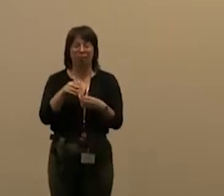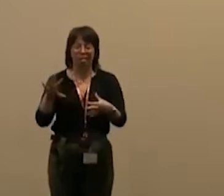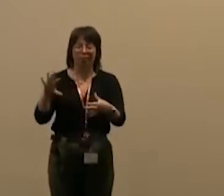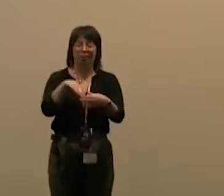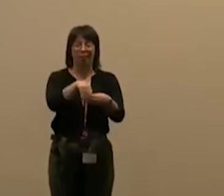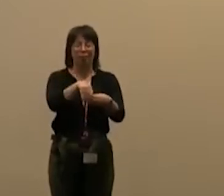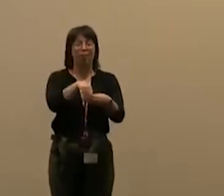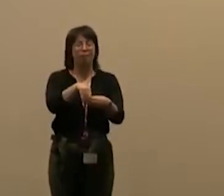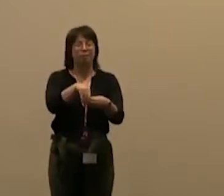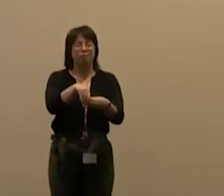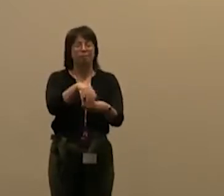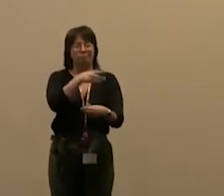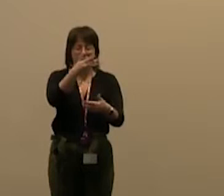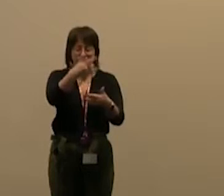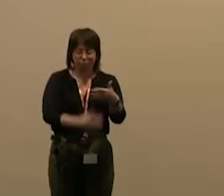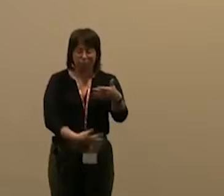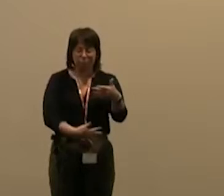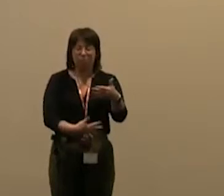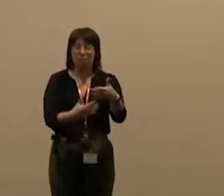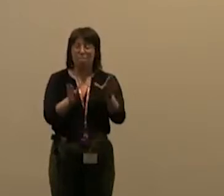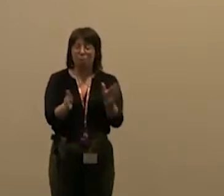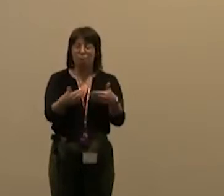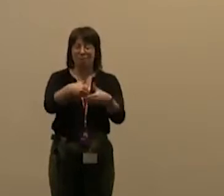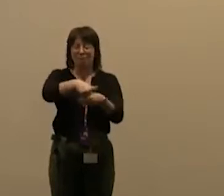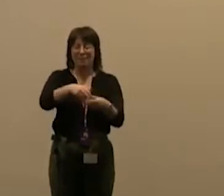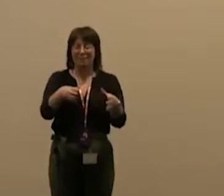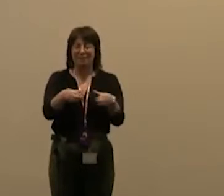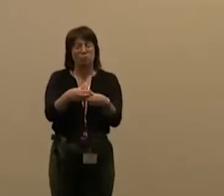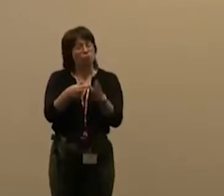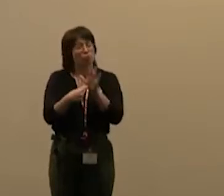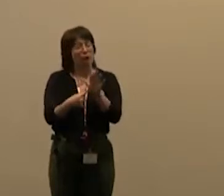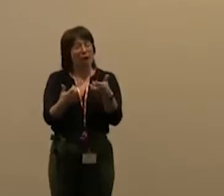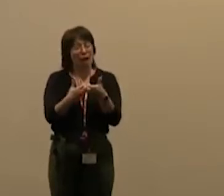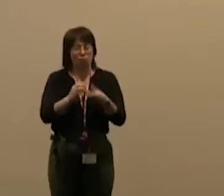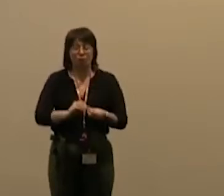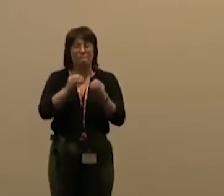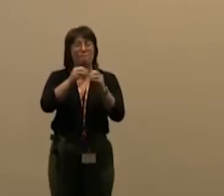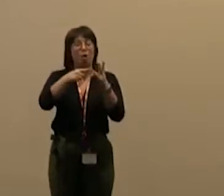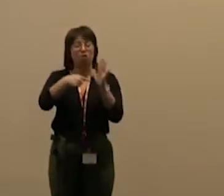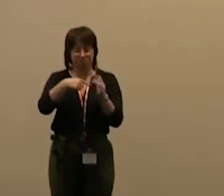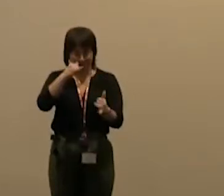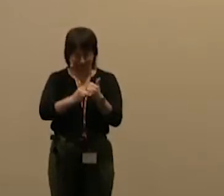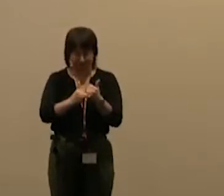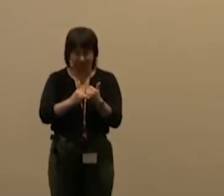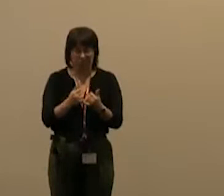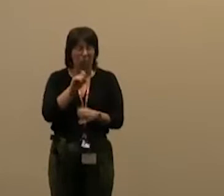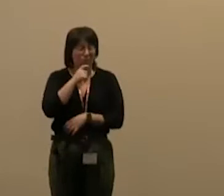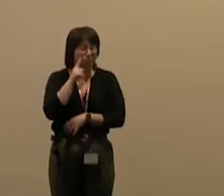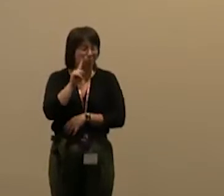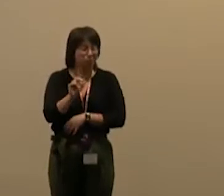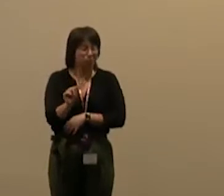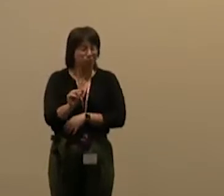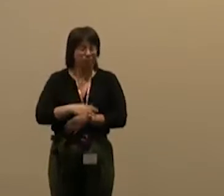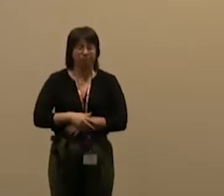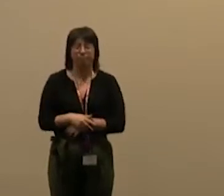so you can get to that. We have bots inside of Teams. I'm going to show you how we can create bots with a Power Platform in a second.